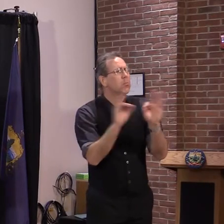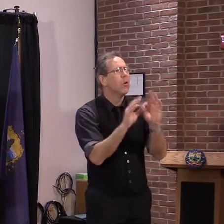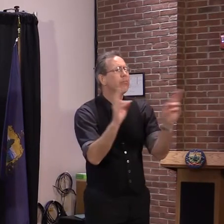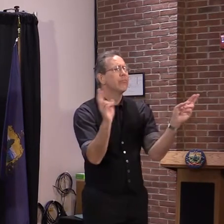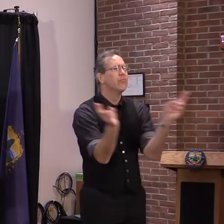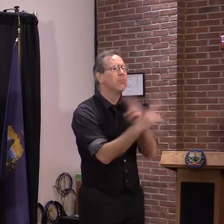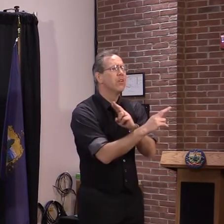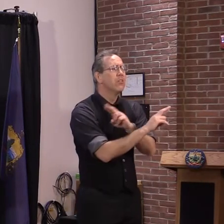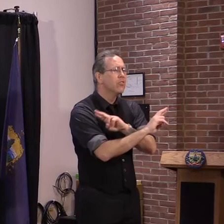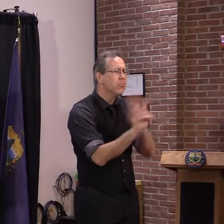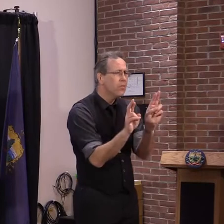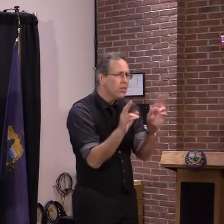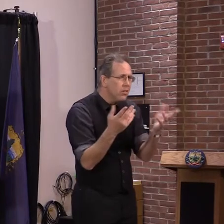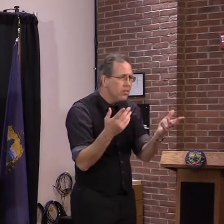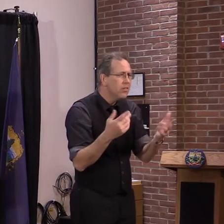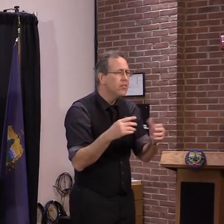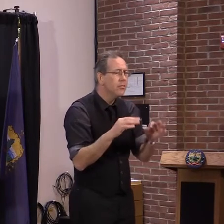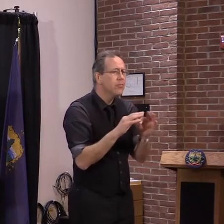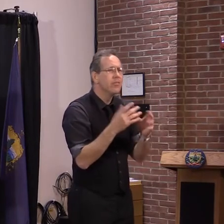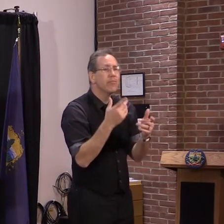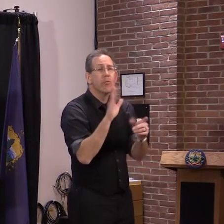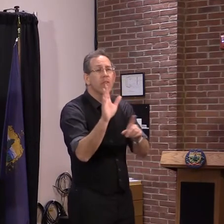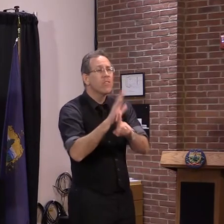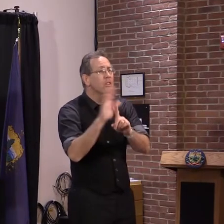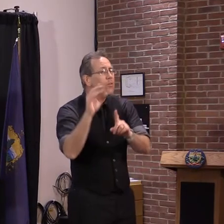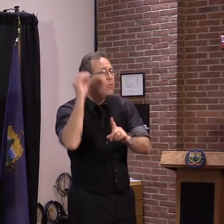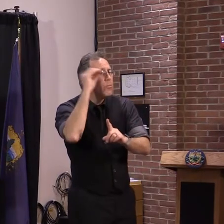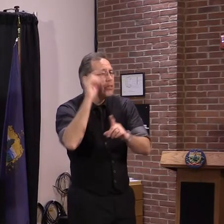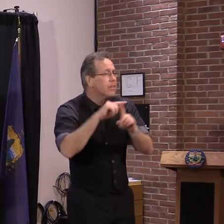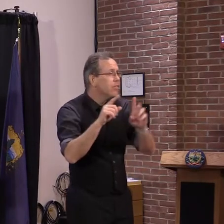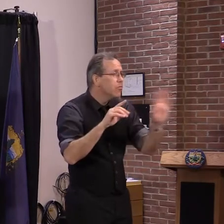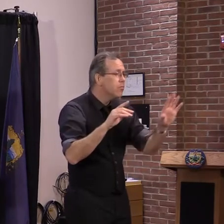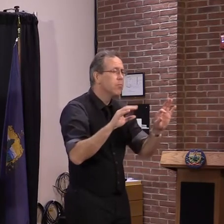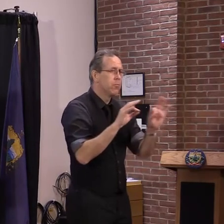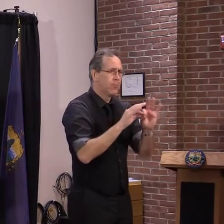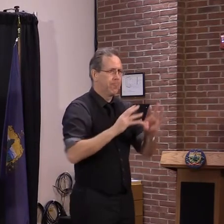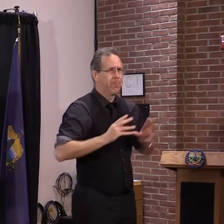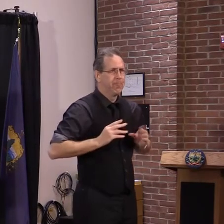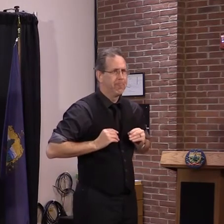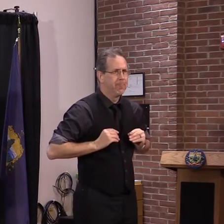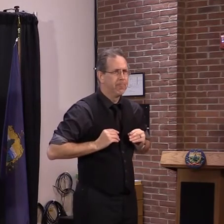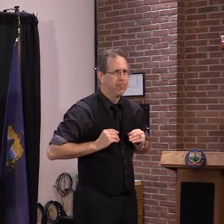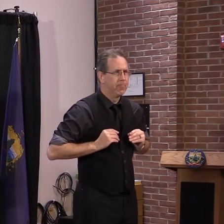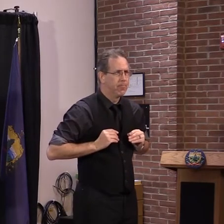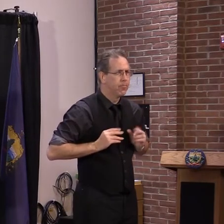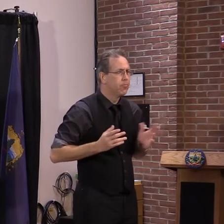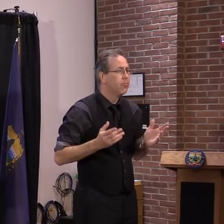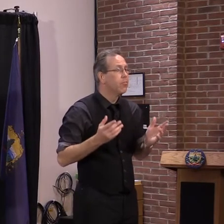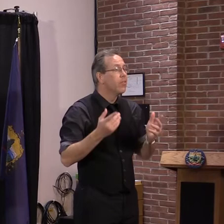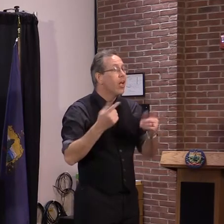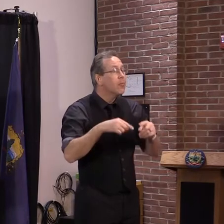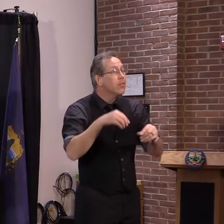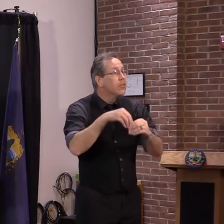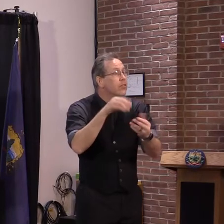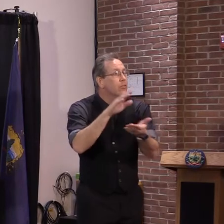and we need to get to a place where that's okay. And I think that will play out in schools just like it will in the broader society.